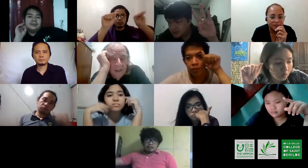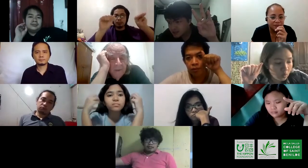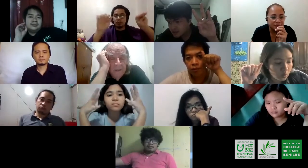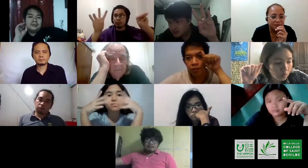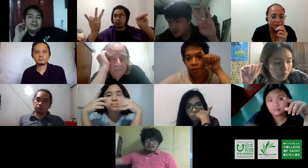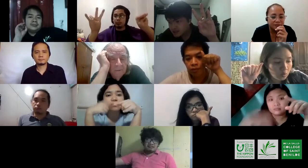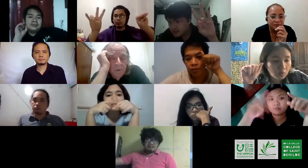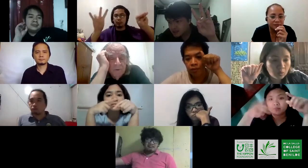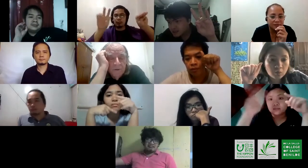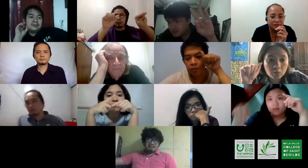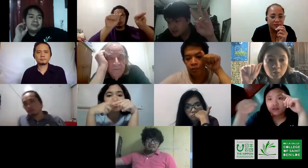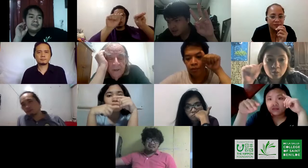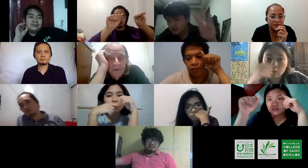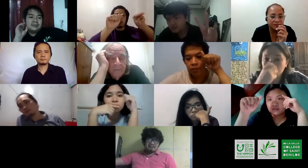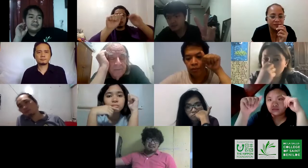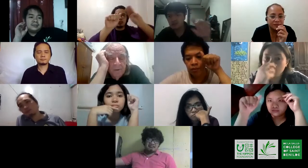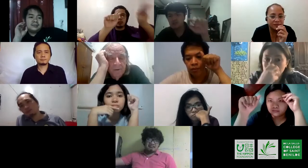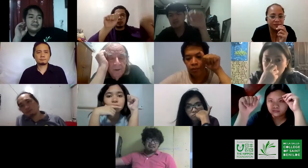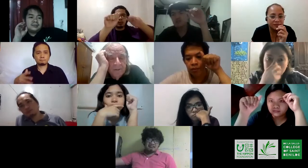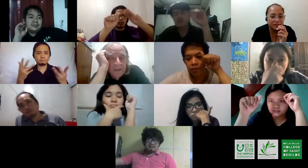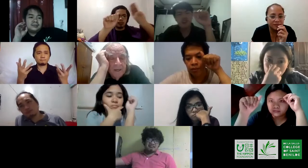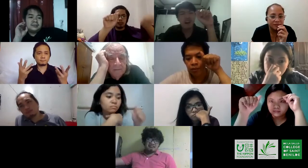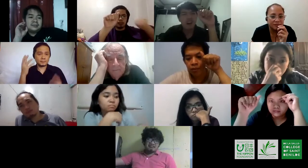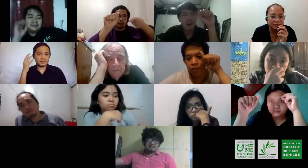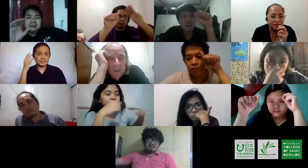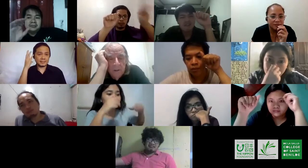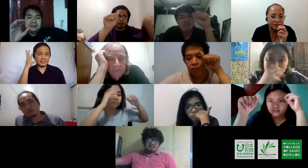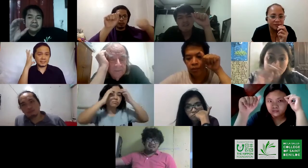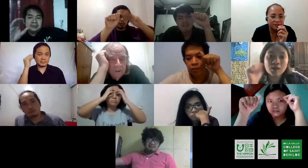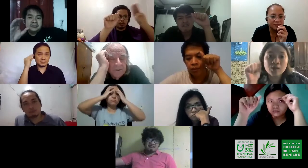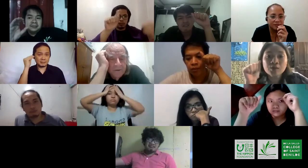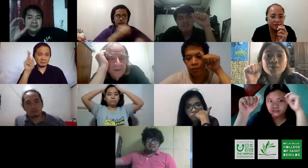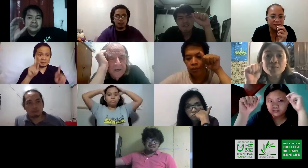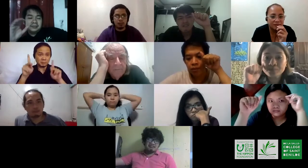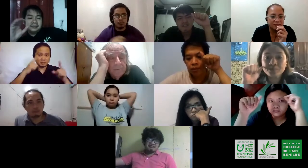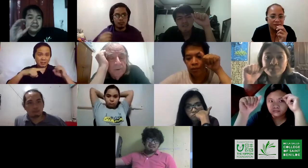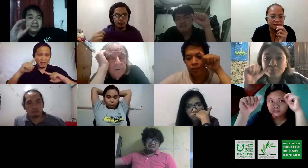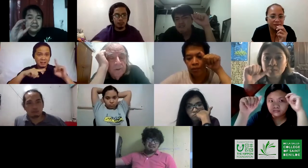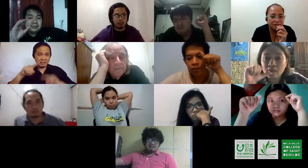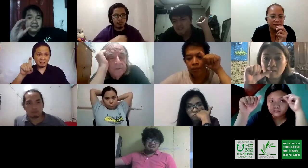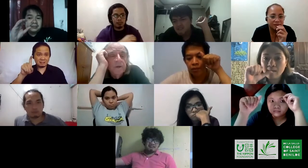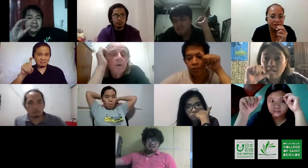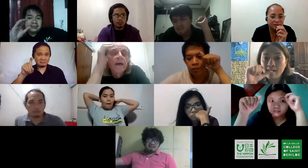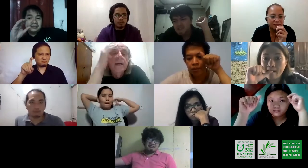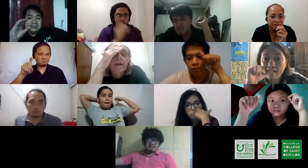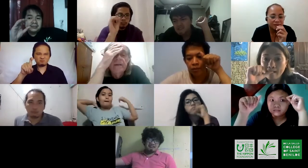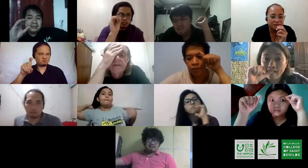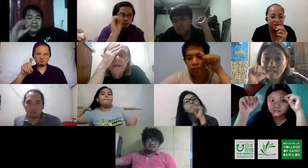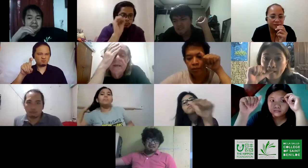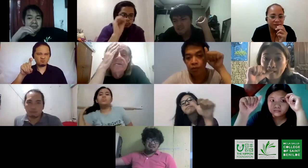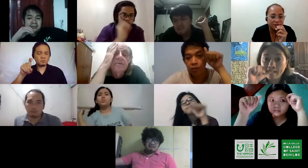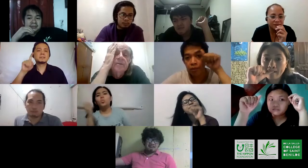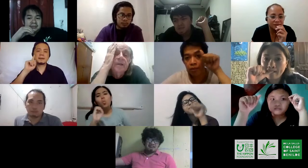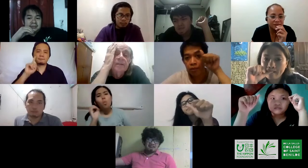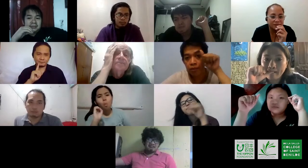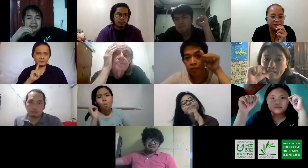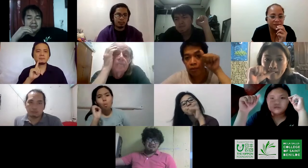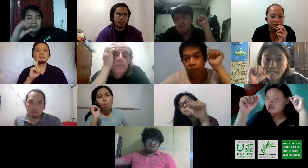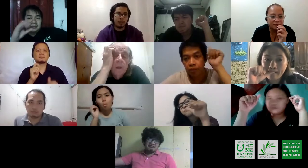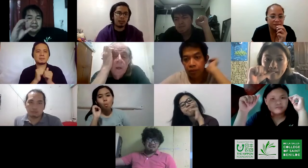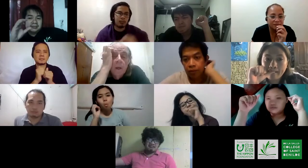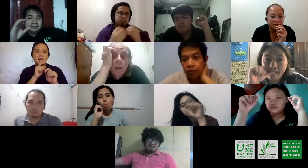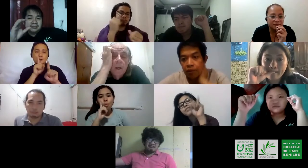Yeah, I mean, do most of hearing people you know sign? No, most of the deaf people do. So A is the answer to that.